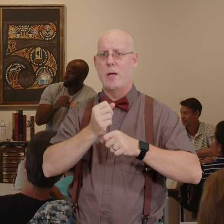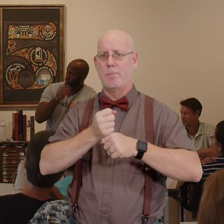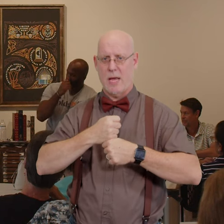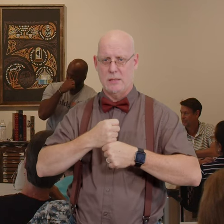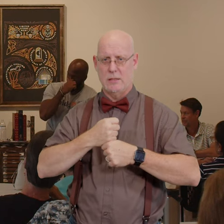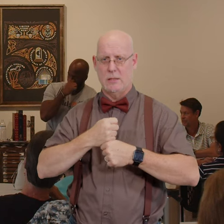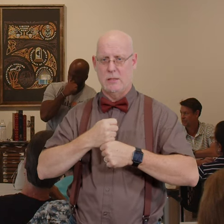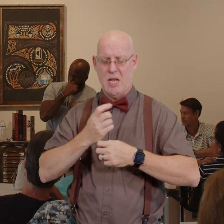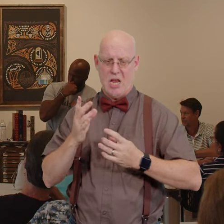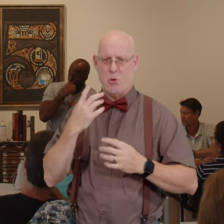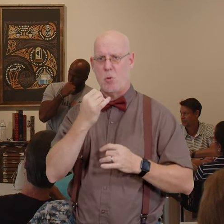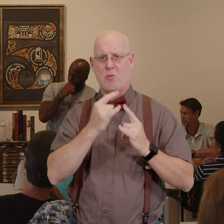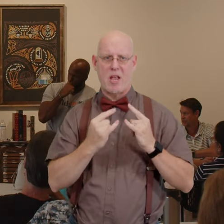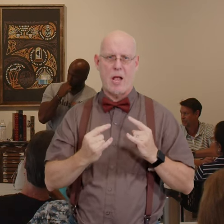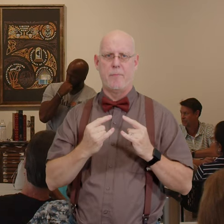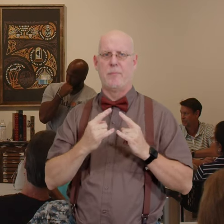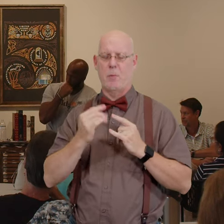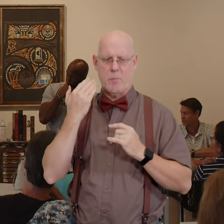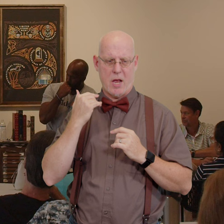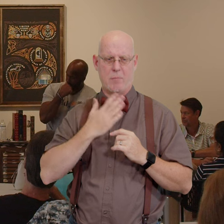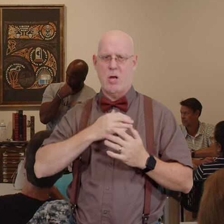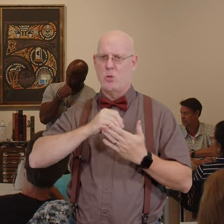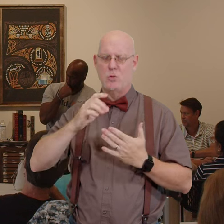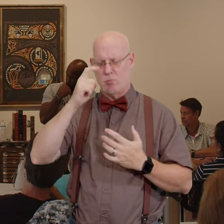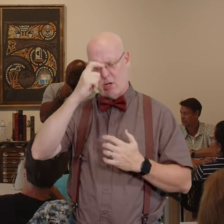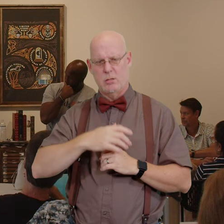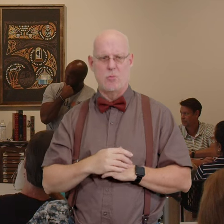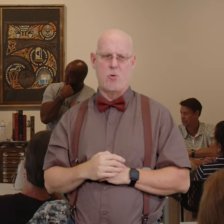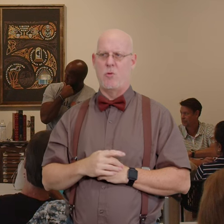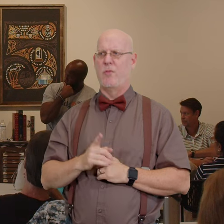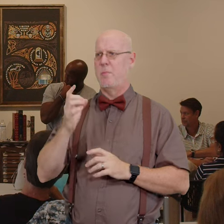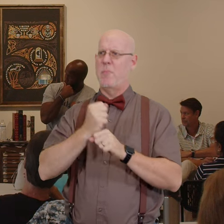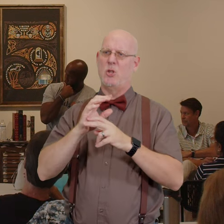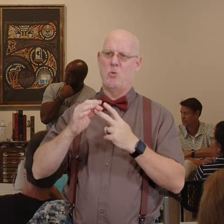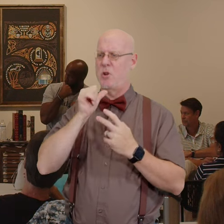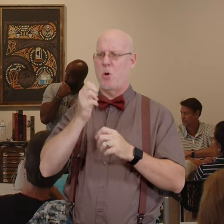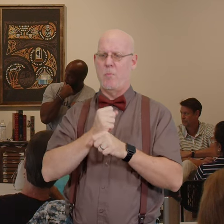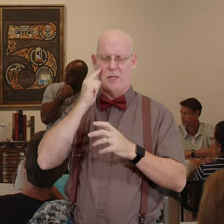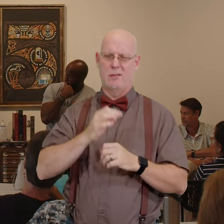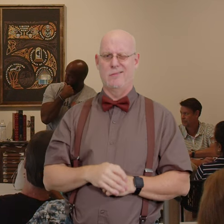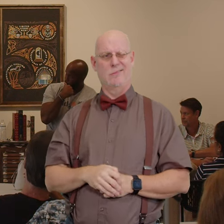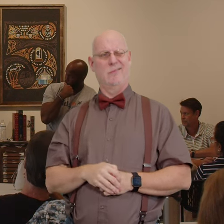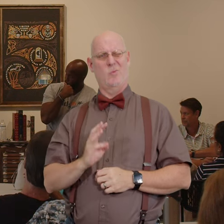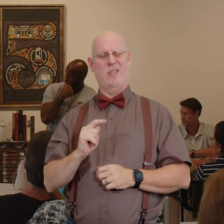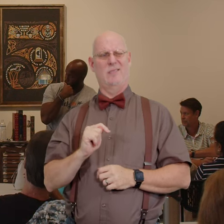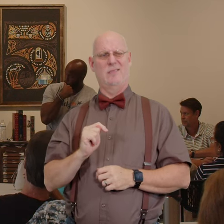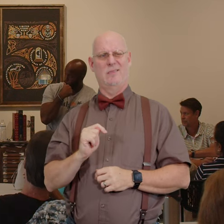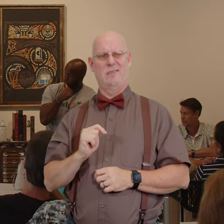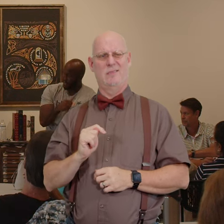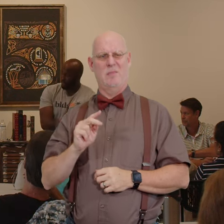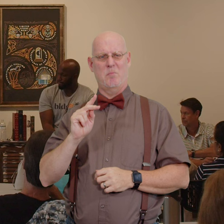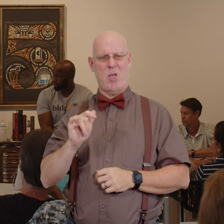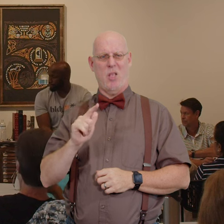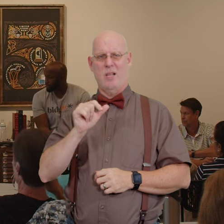choice made. I hate, like, when we go to camp, we go to camp in the past, and my students are so wise. They're like, oh, these people are making these choices. We don't make any decisions. I'm like, what?